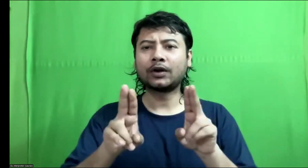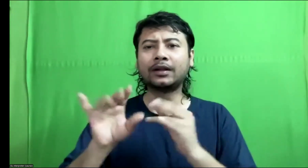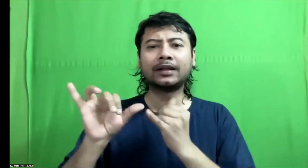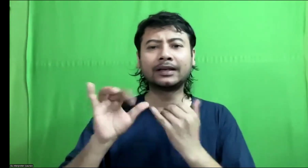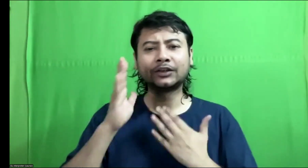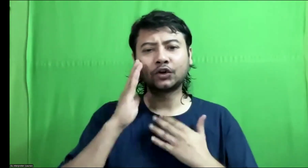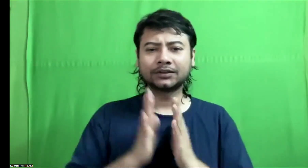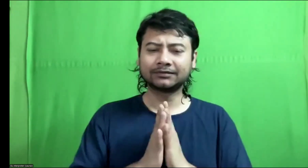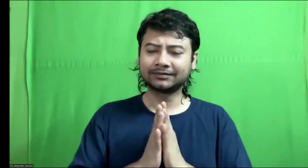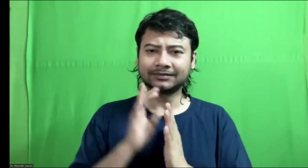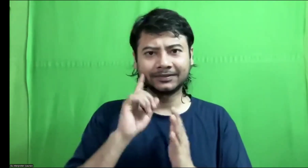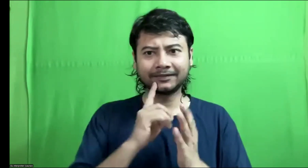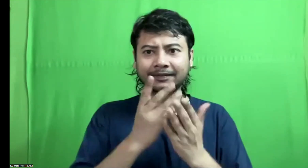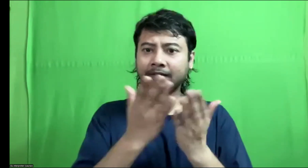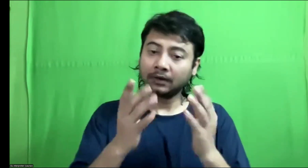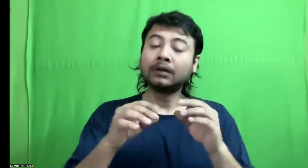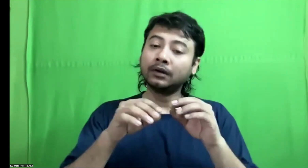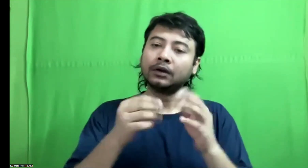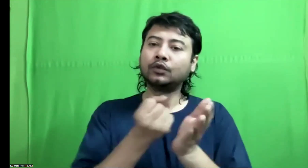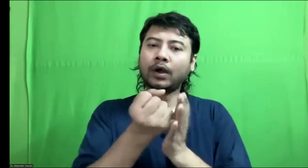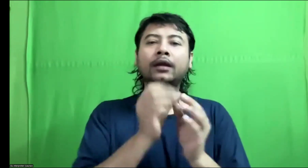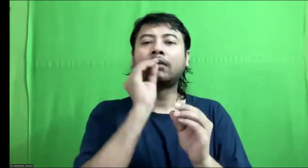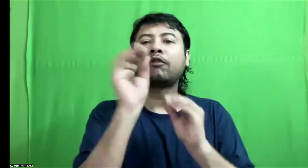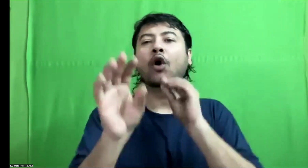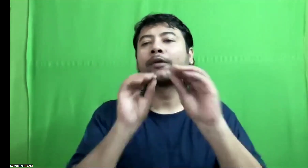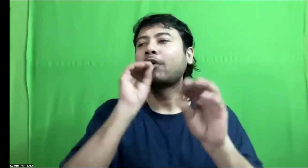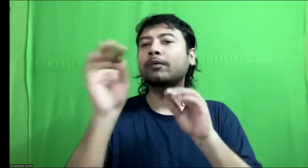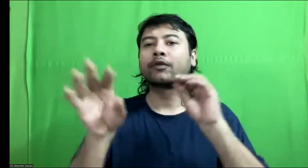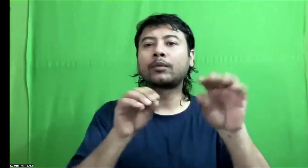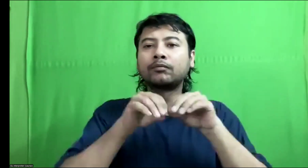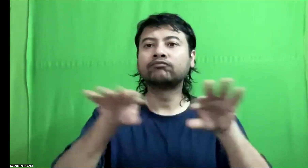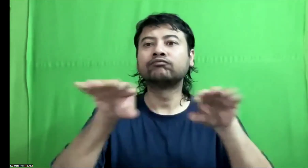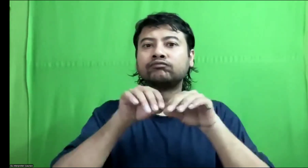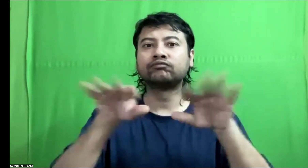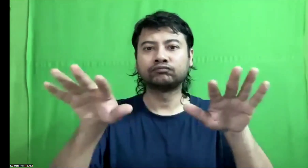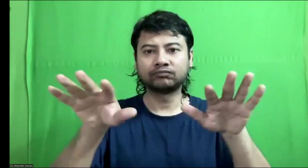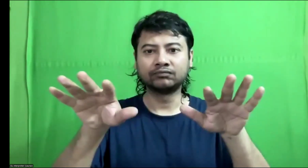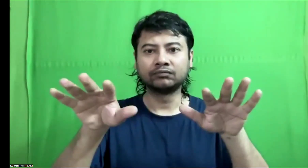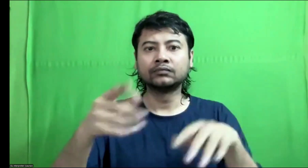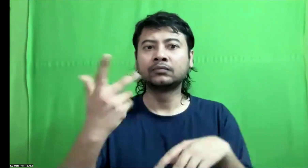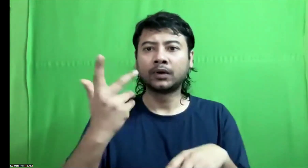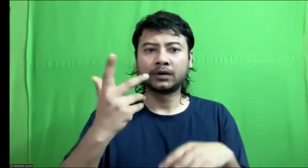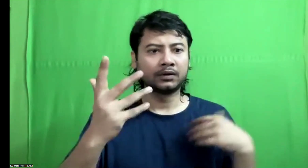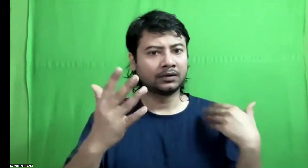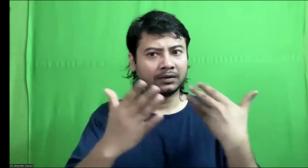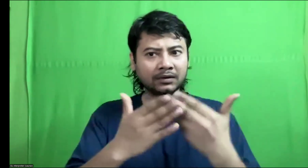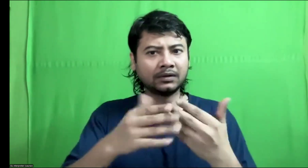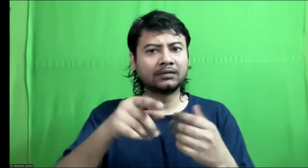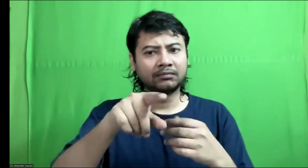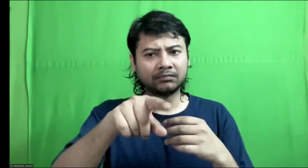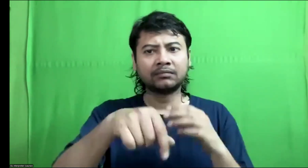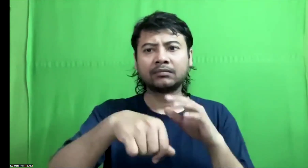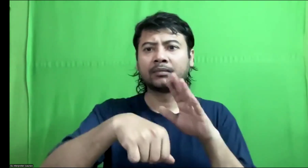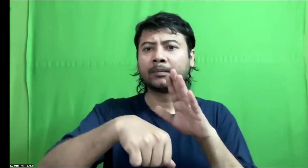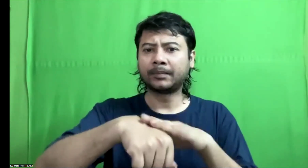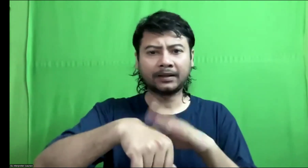It is now big time. You people are now very, very experienced. Most of you are very well in doing daily